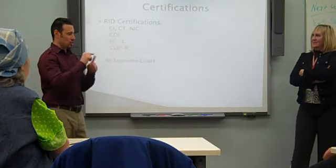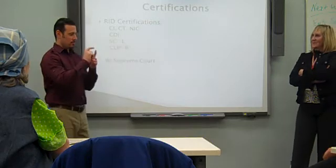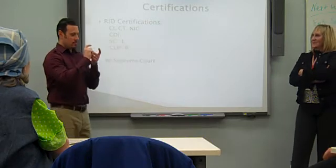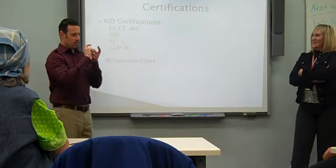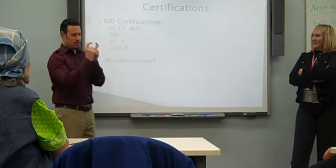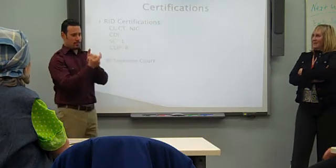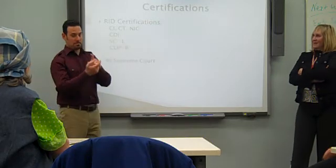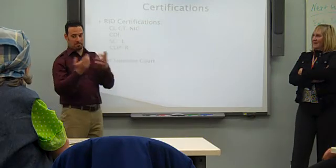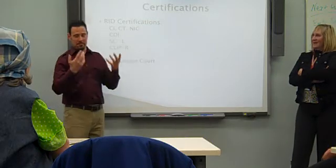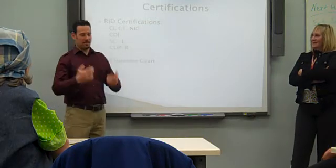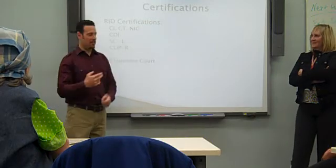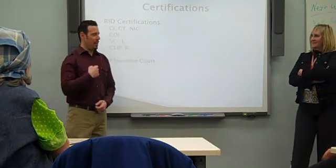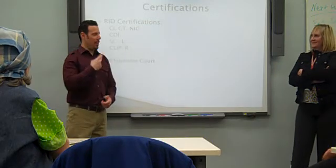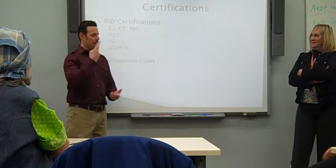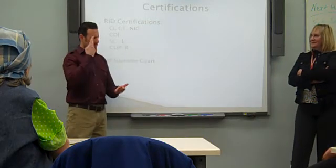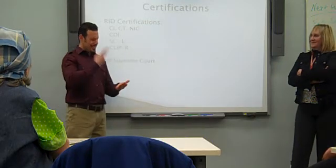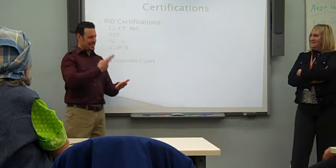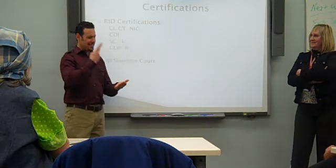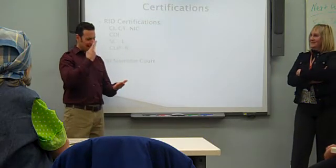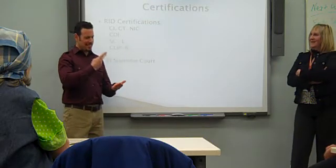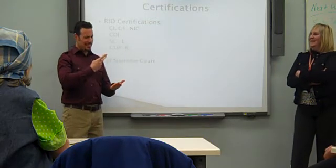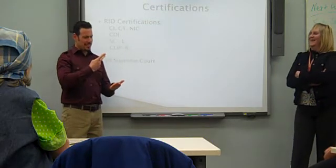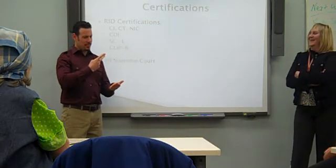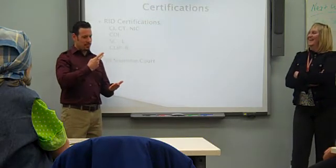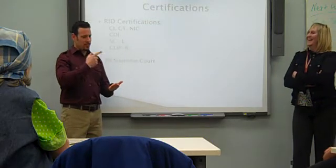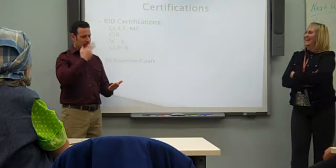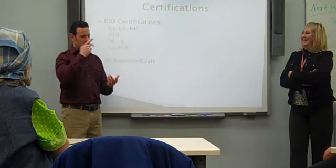Oh, I didn't realize that. The term was changing.